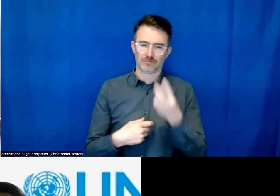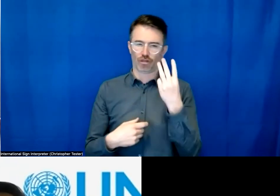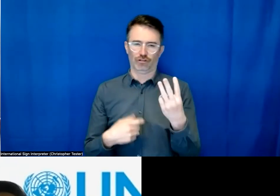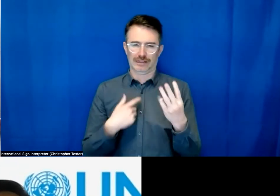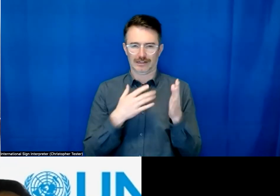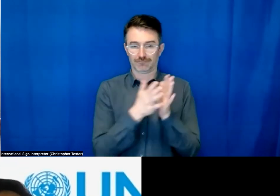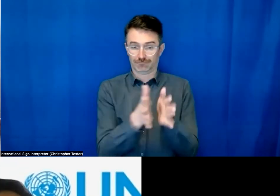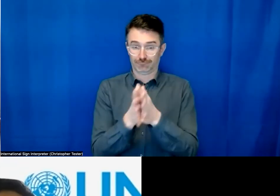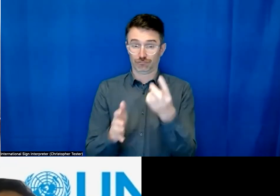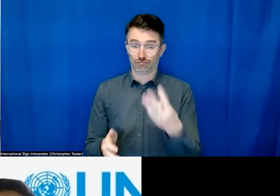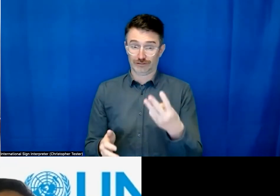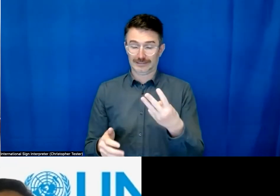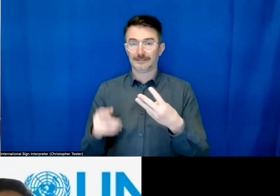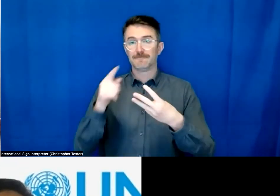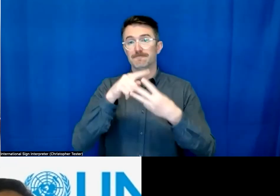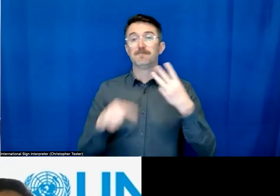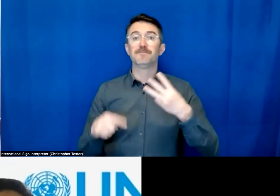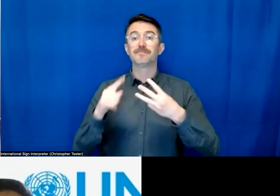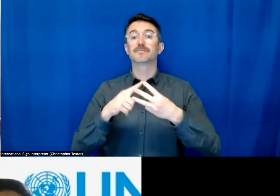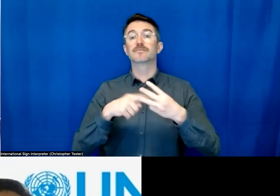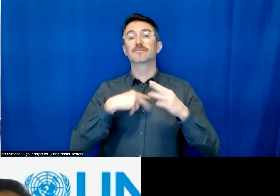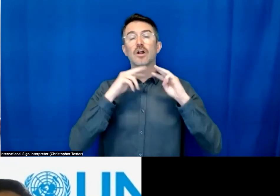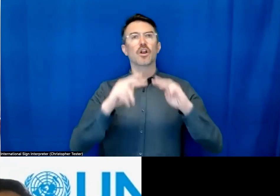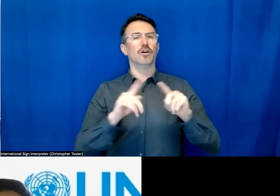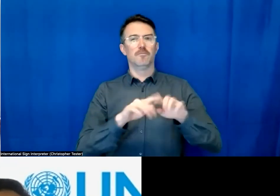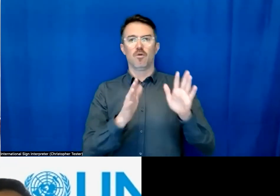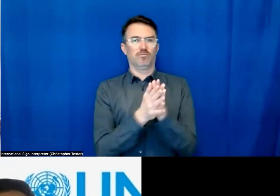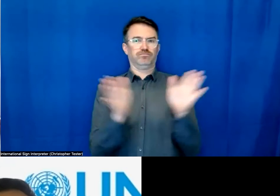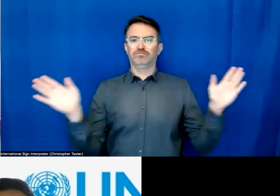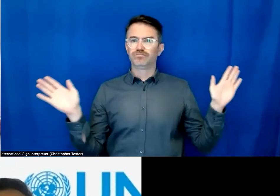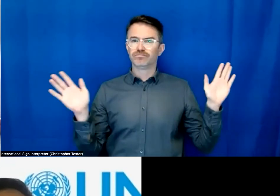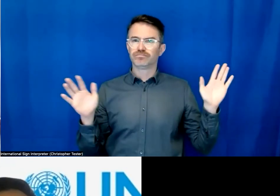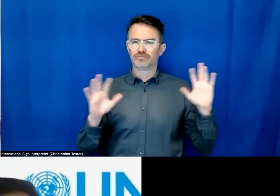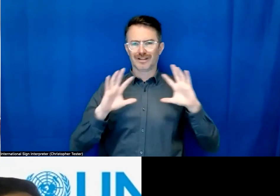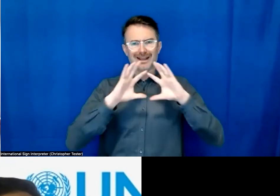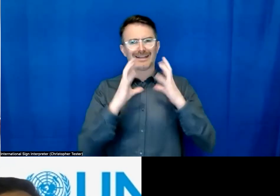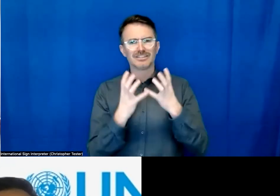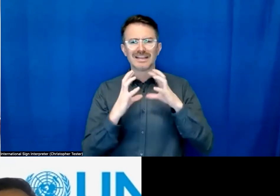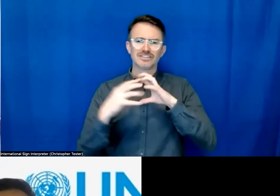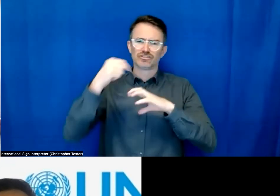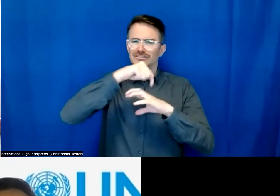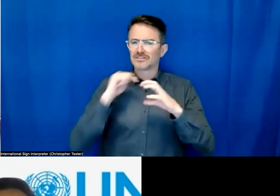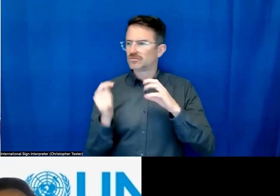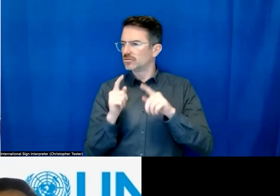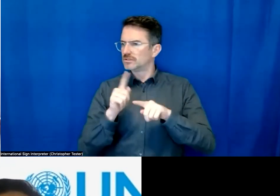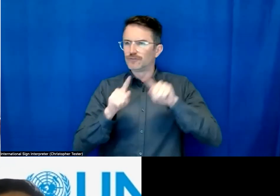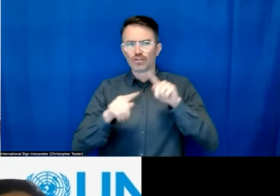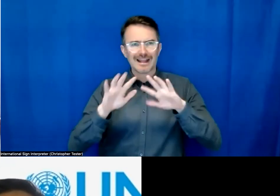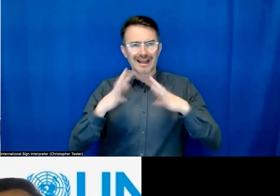a broader intersectionality approach, and I will share the resources for you to look at as